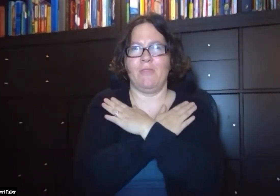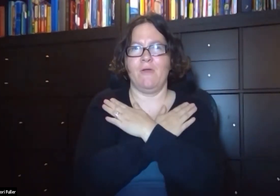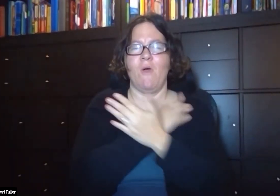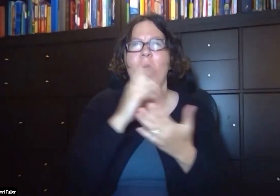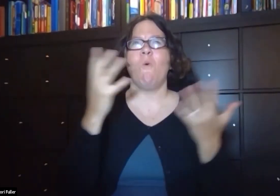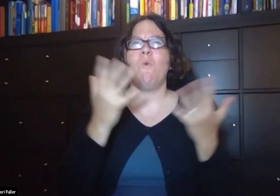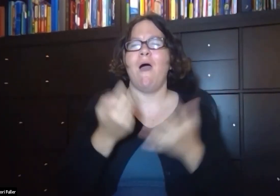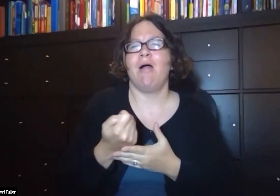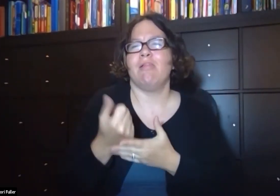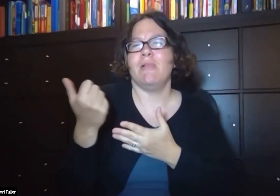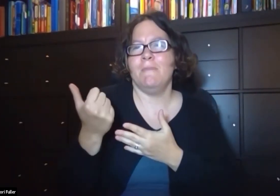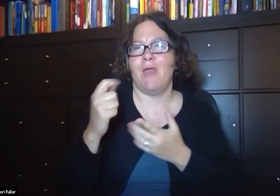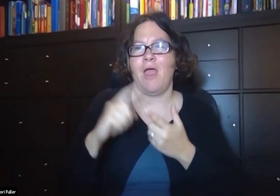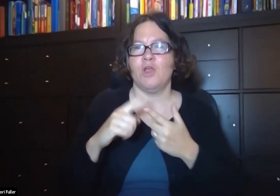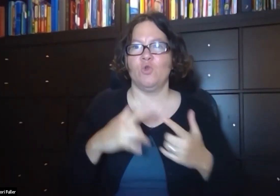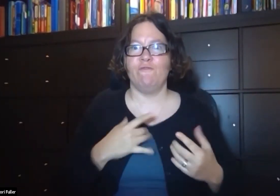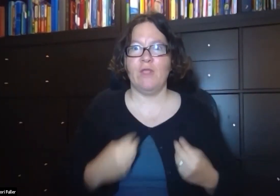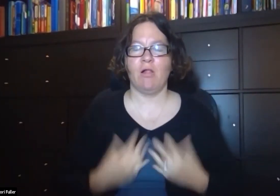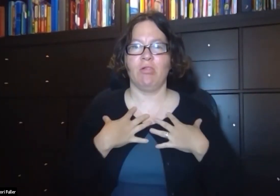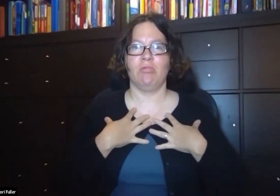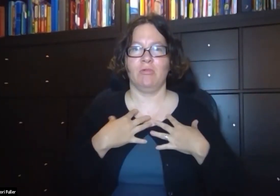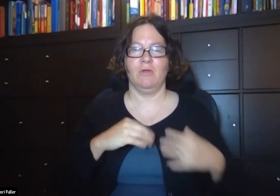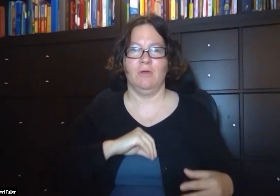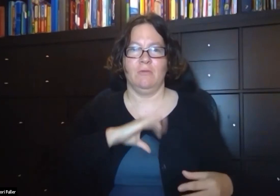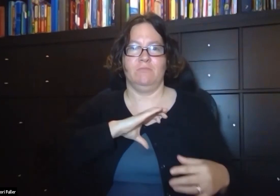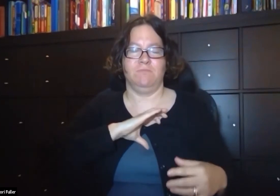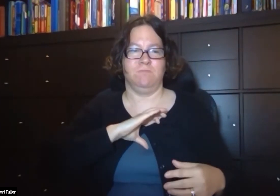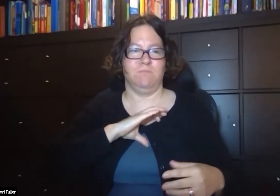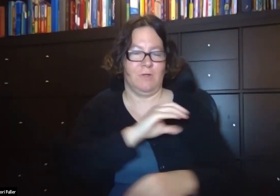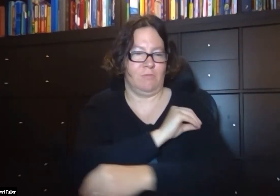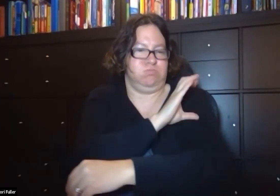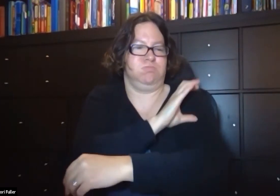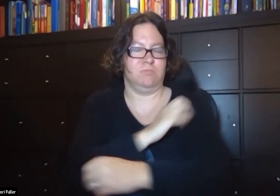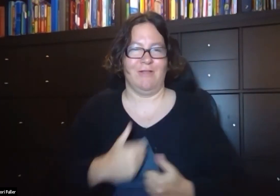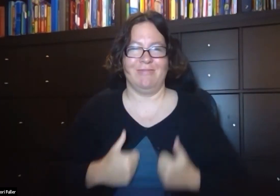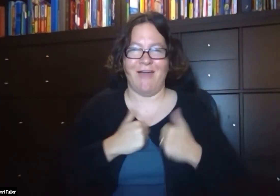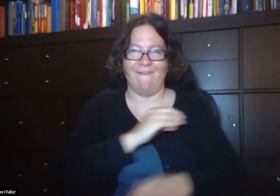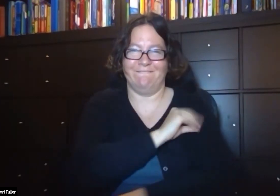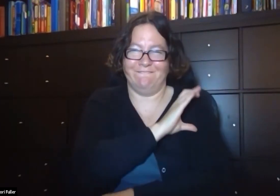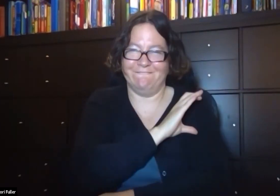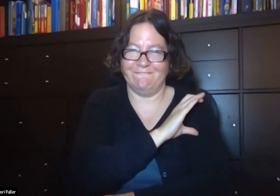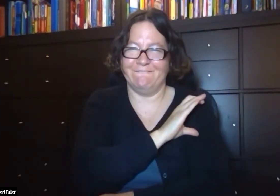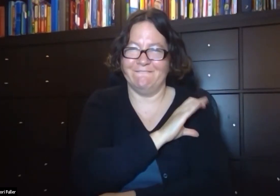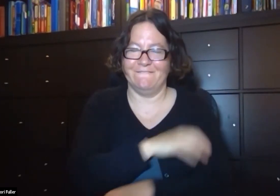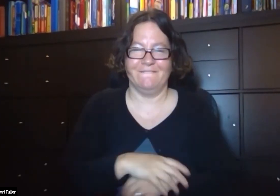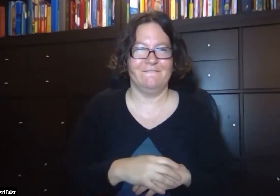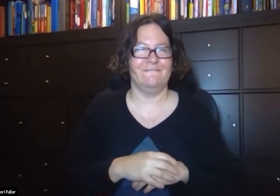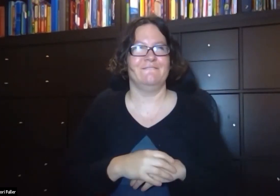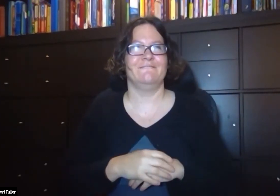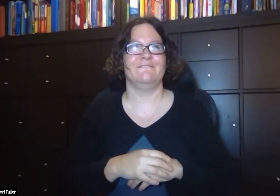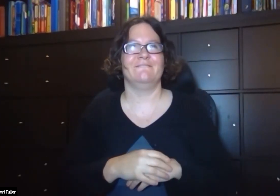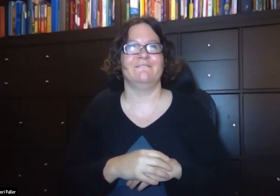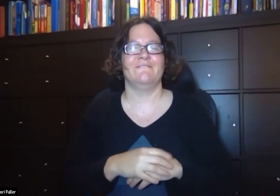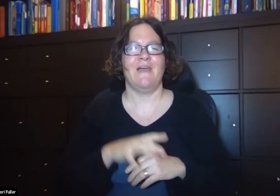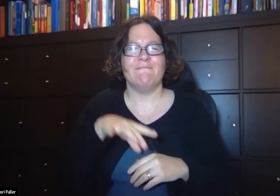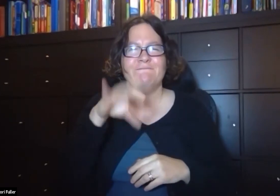And what will we keep in our Sabbath? And what will we eliminate to feel renewed and to be refreshed?